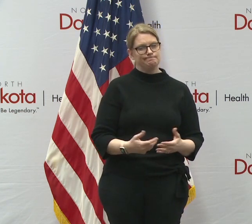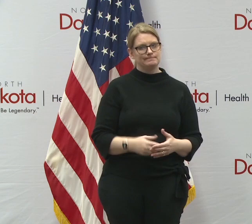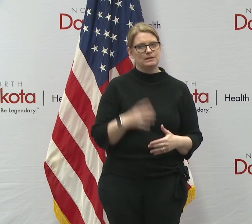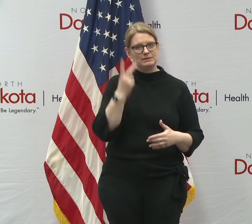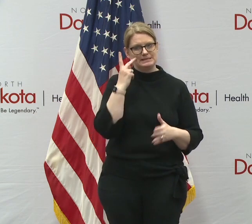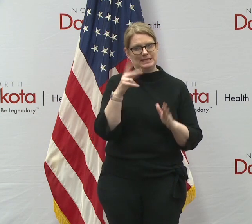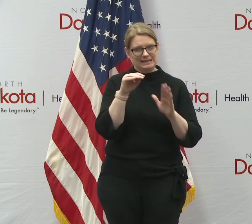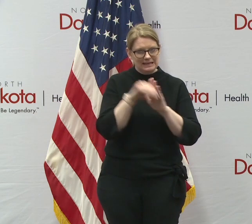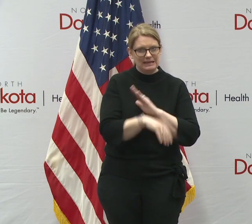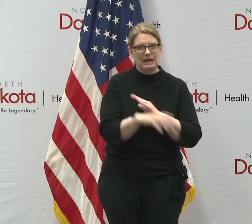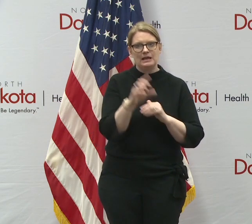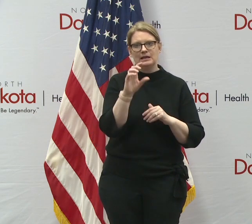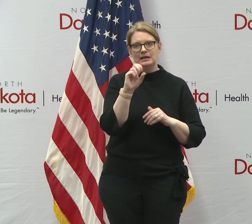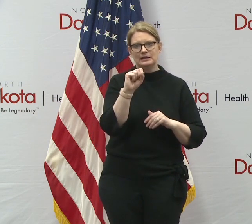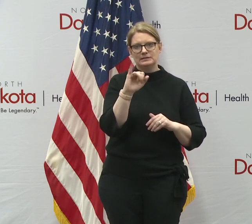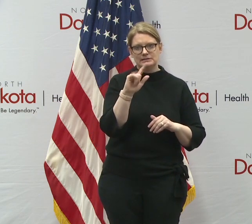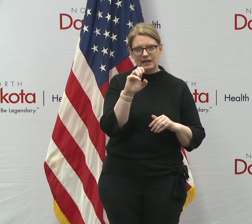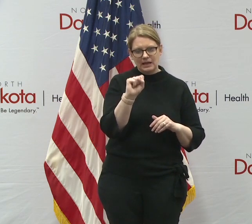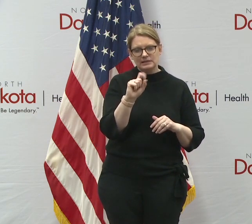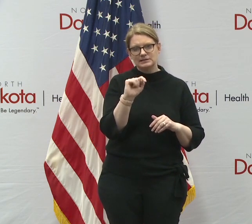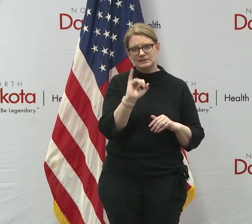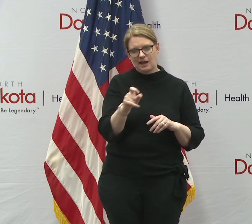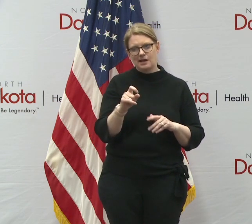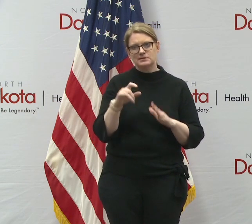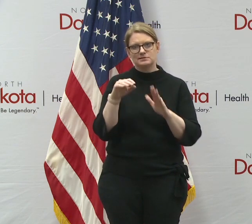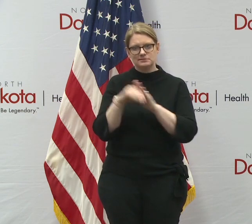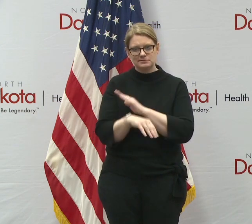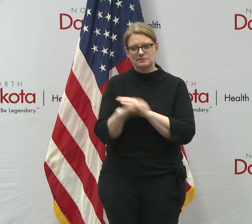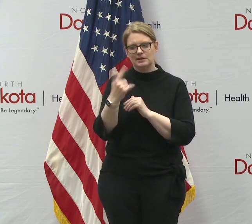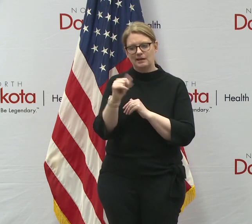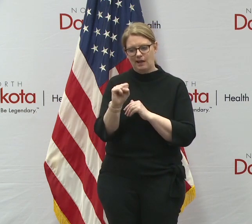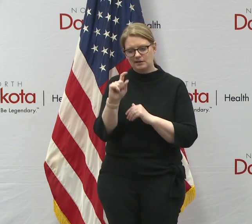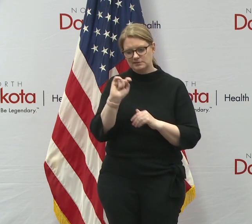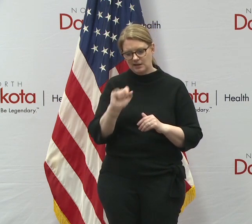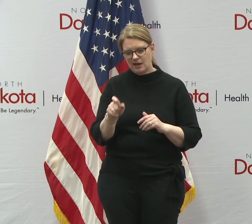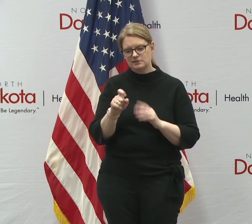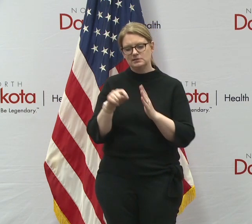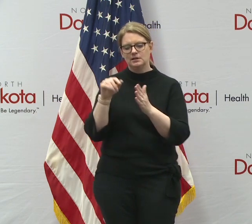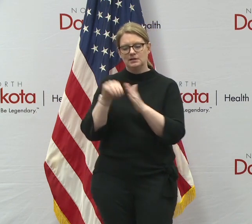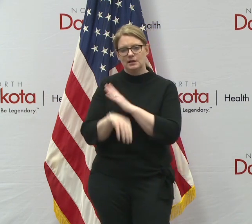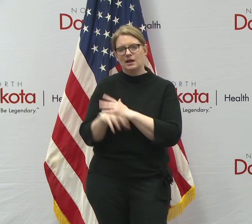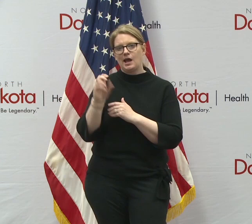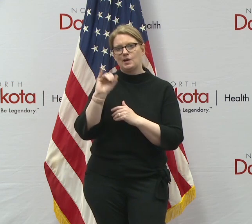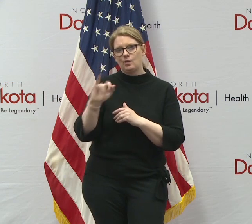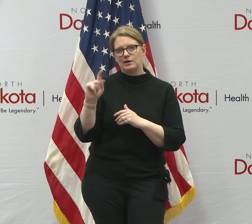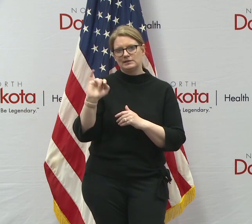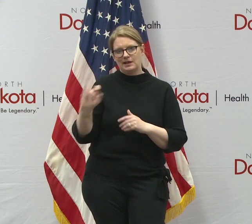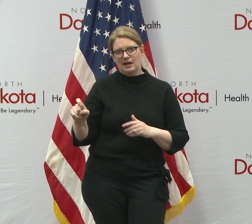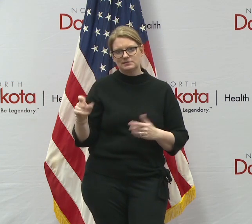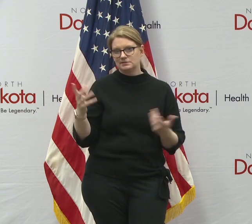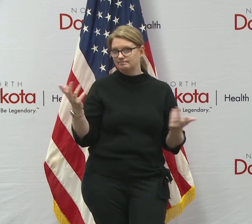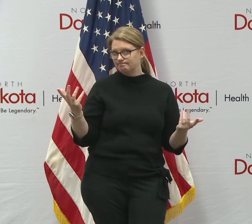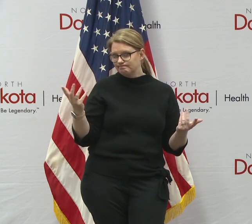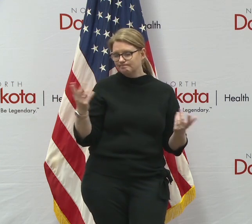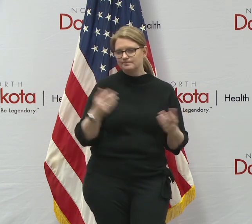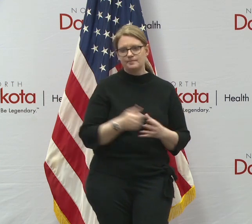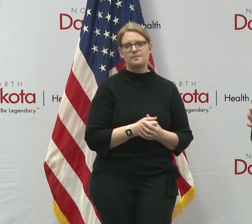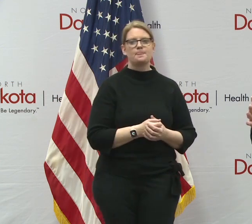in sales tax, see a decline in gas taxes, and we're going to see a decline in oil taxes for sure. But